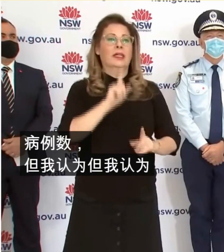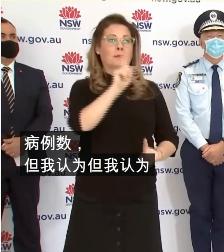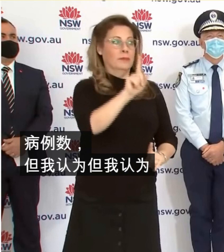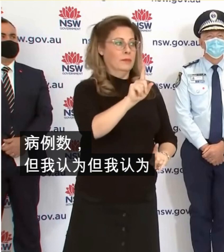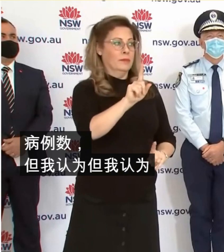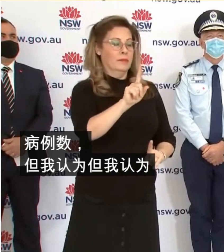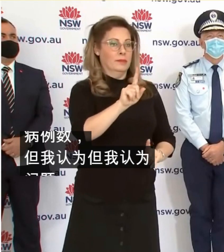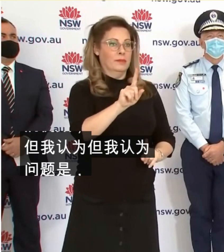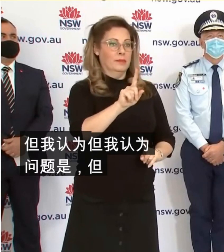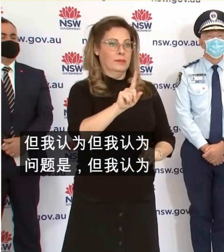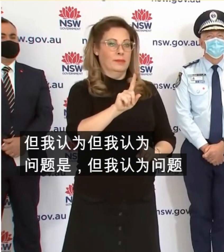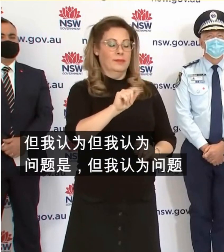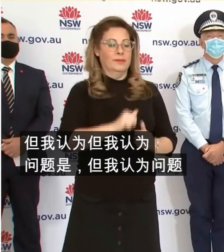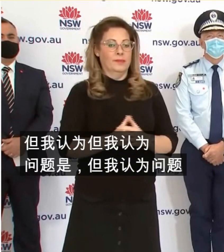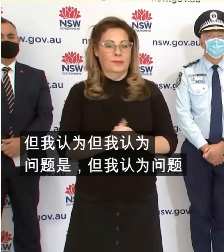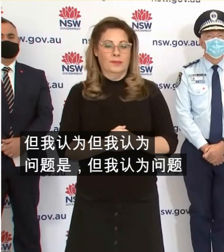think the